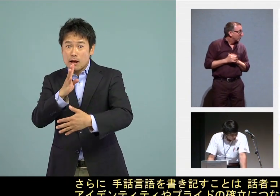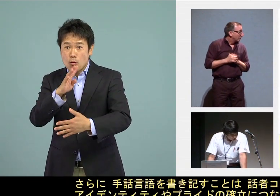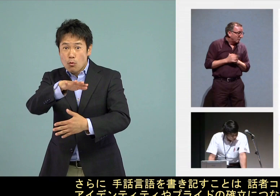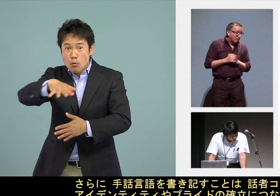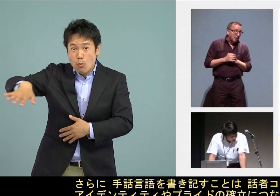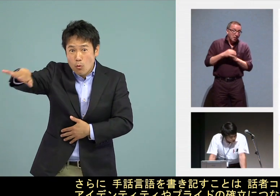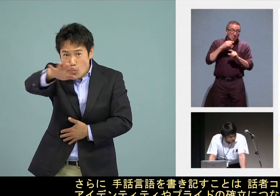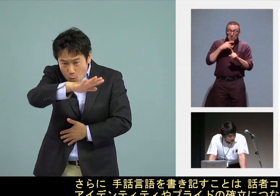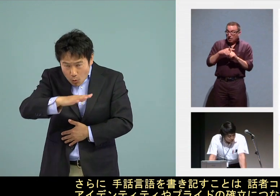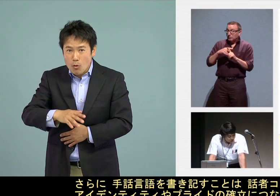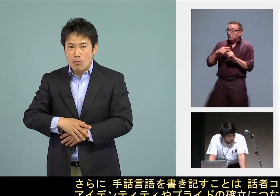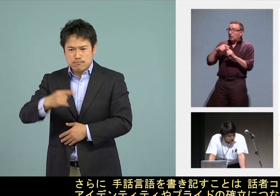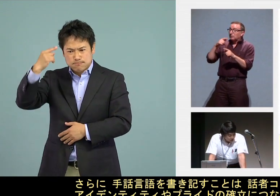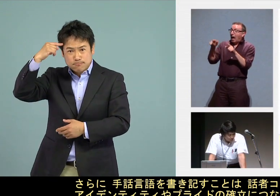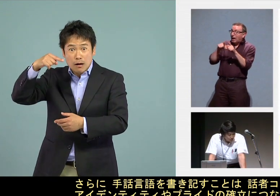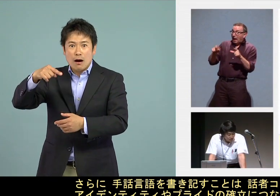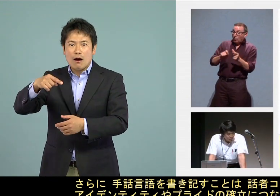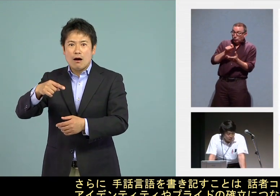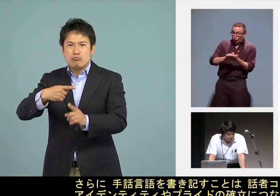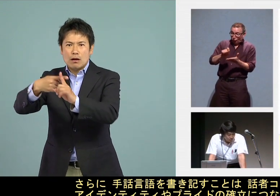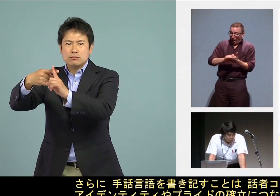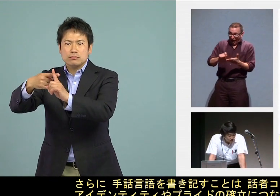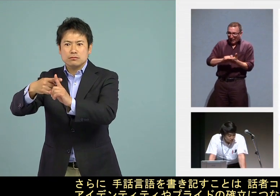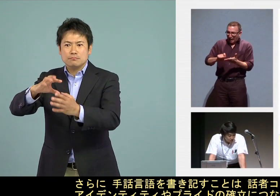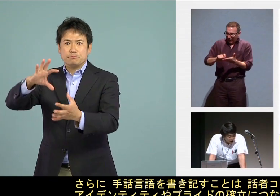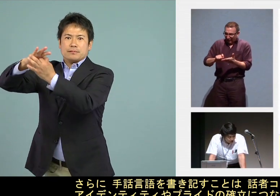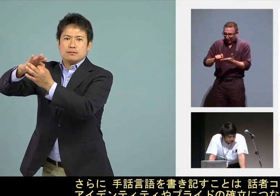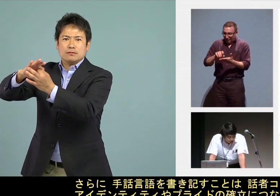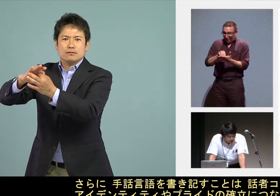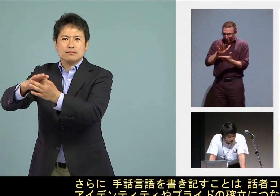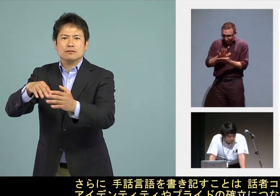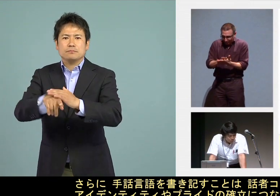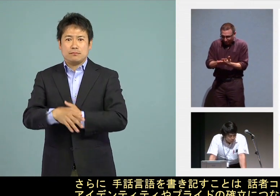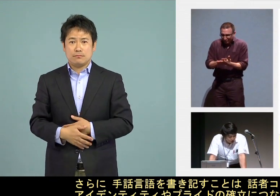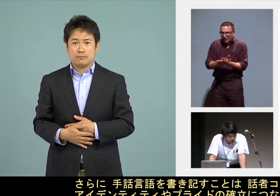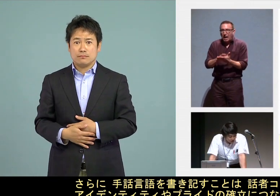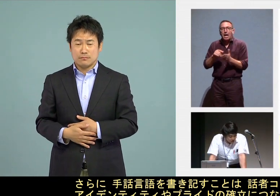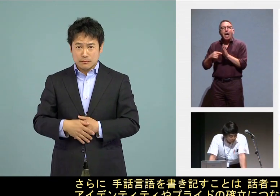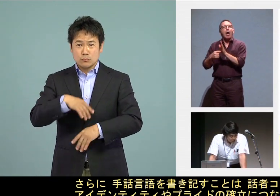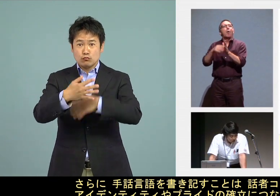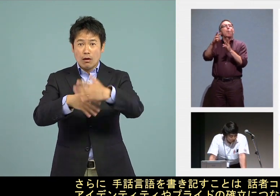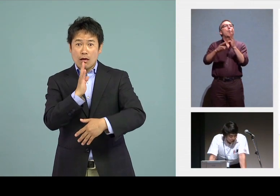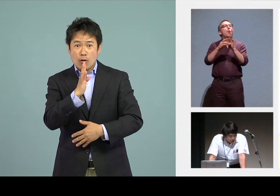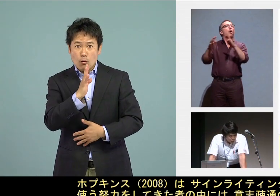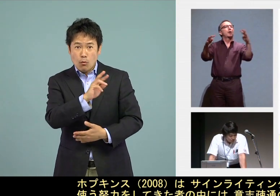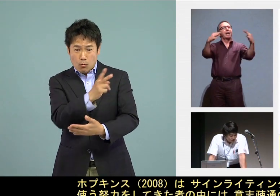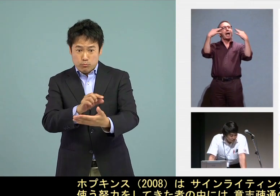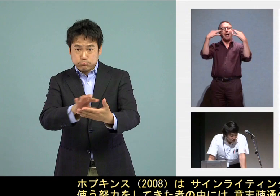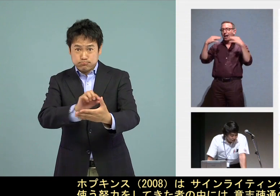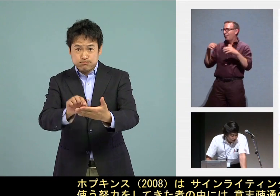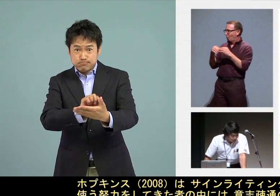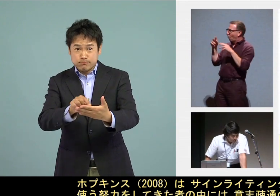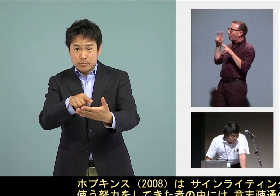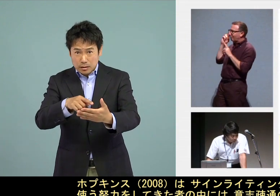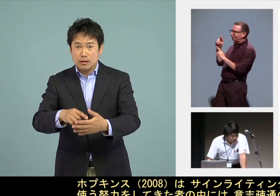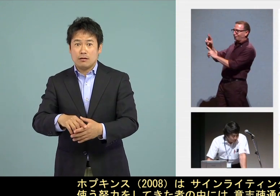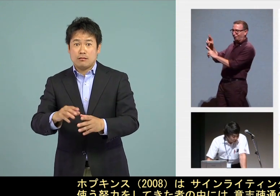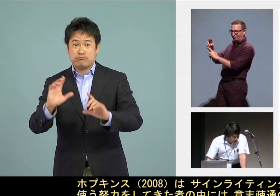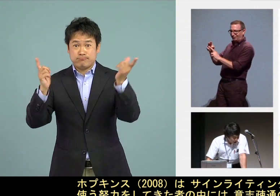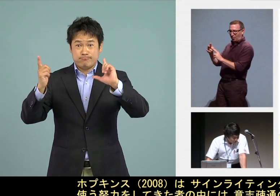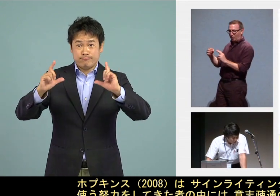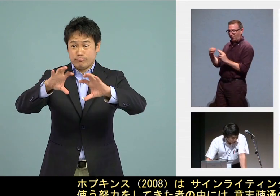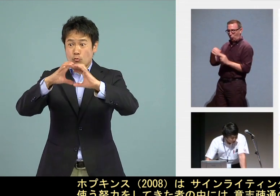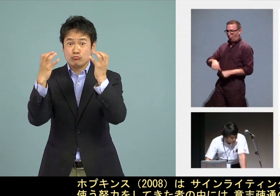sign language writing can raise the awareness of community identity or pride. Hopkins 2008